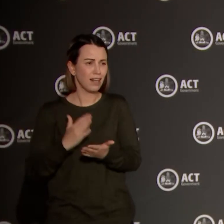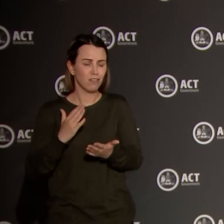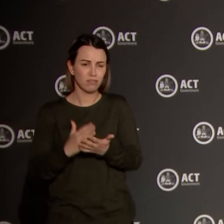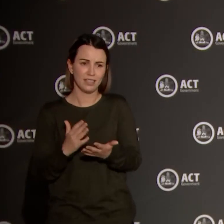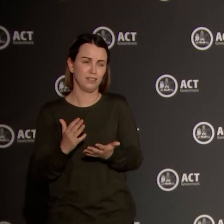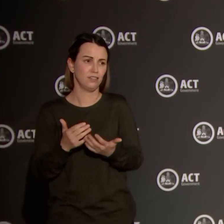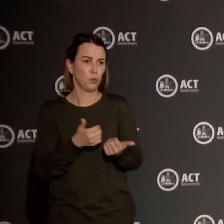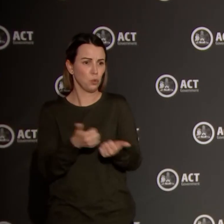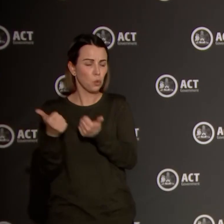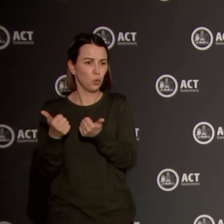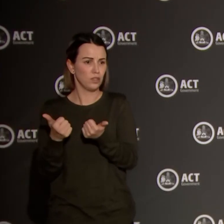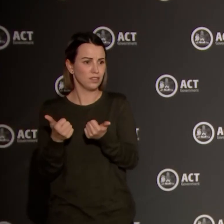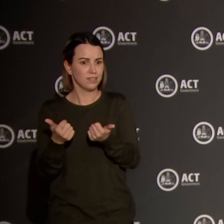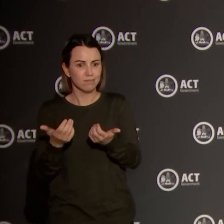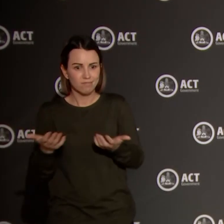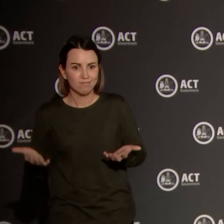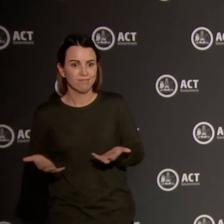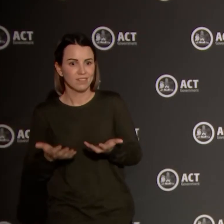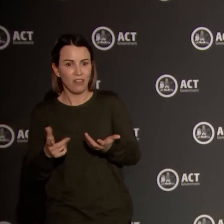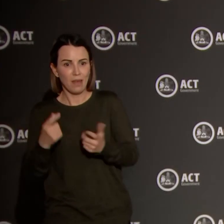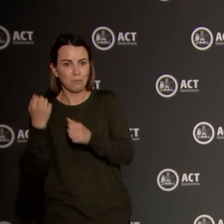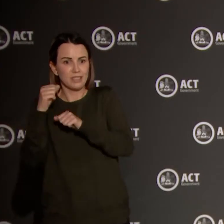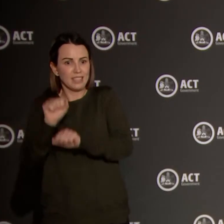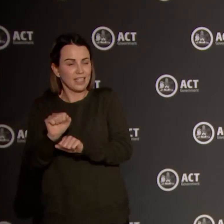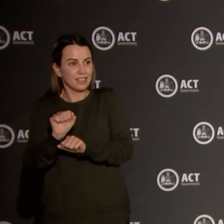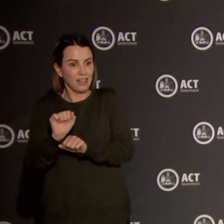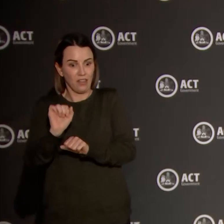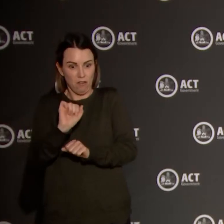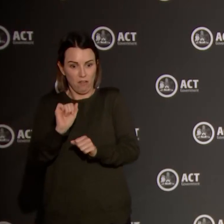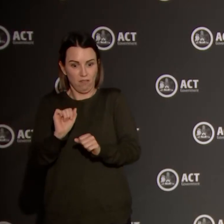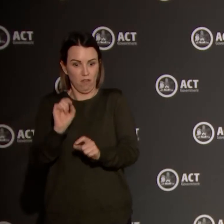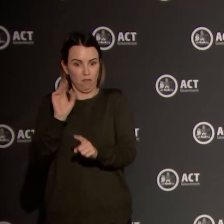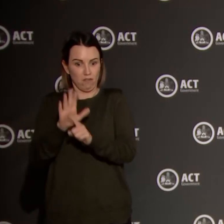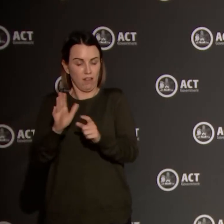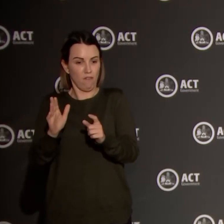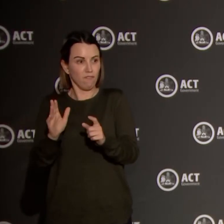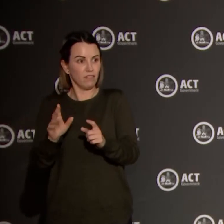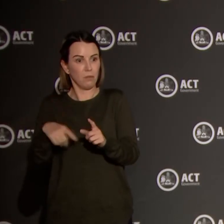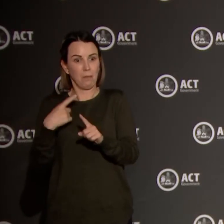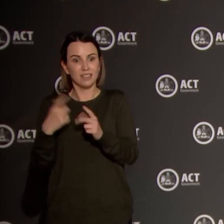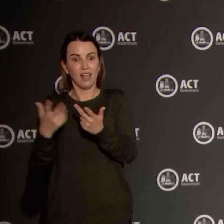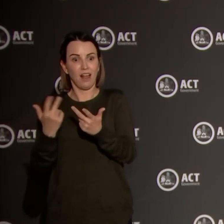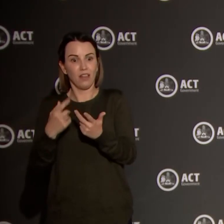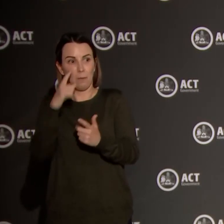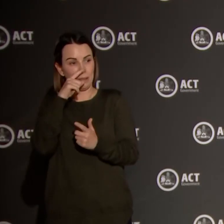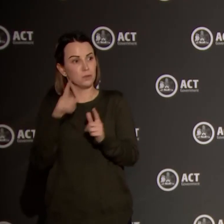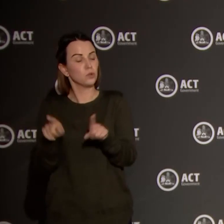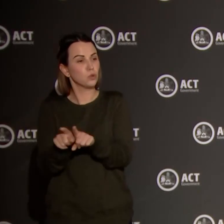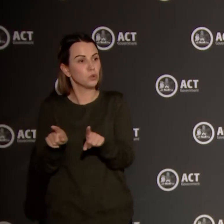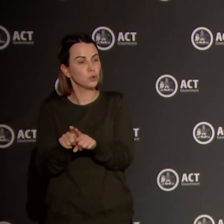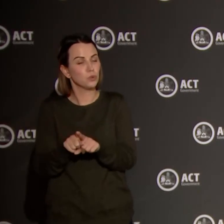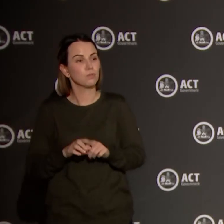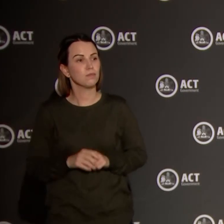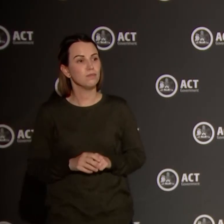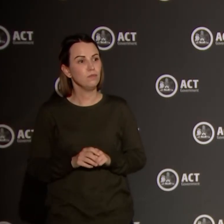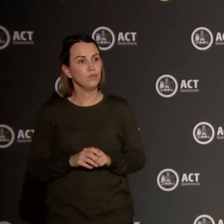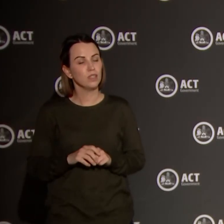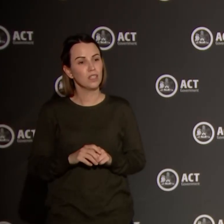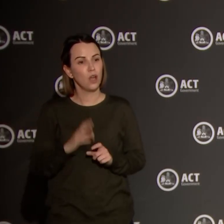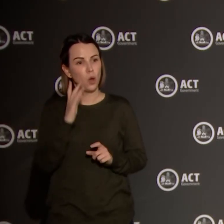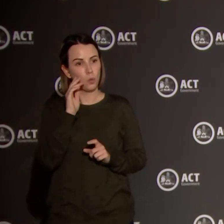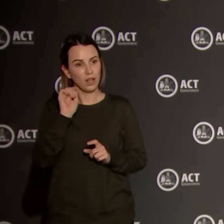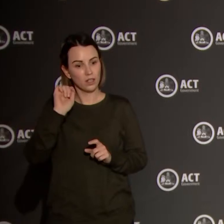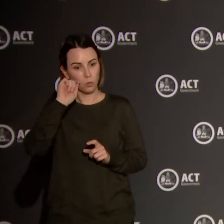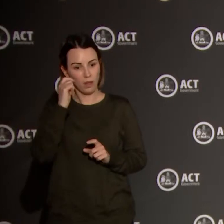that Canberrans are not only protecting their own health, but looking after one another as well. And when do you think we might hit that 70%